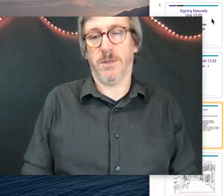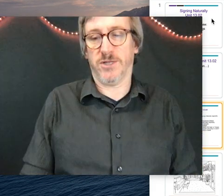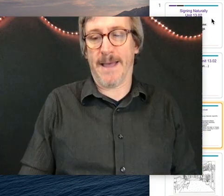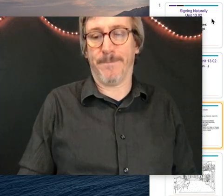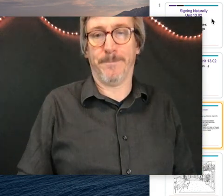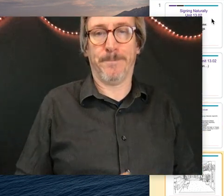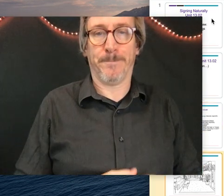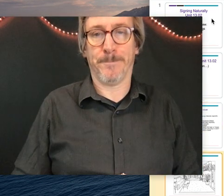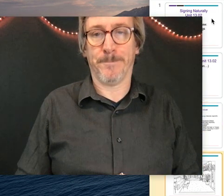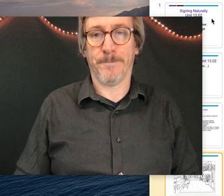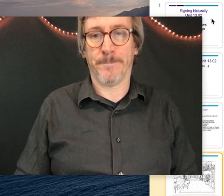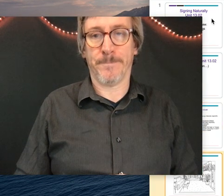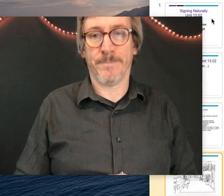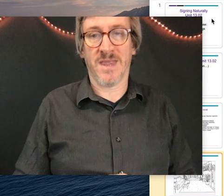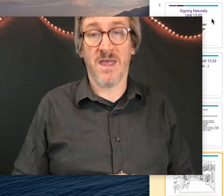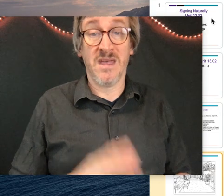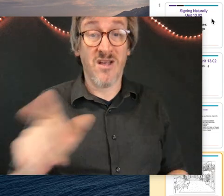double tap.